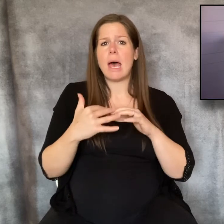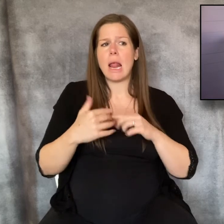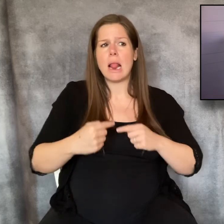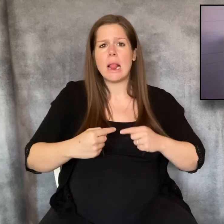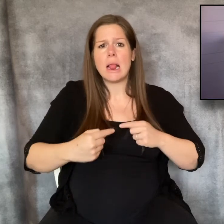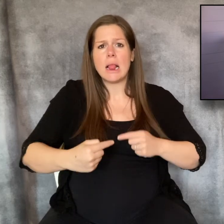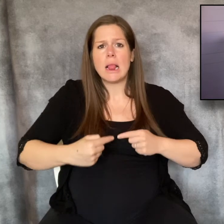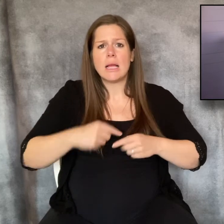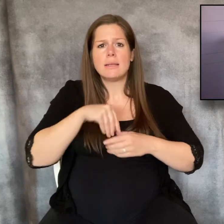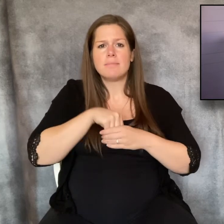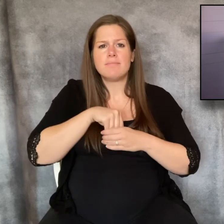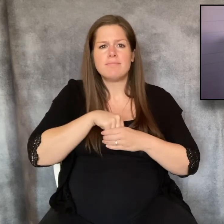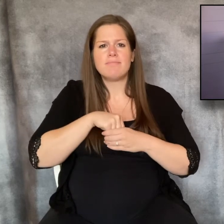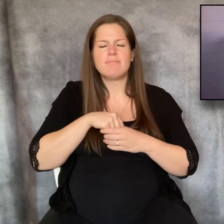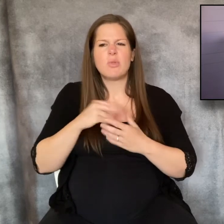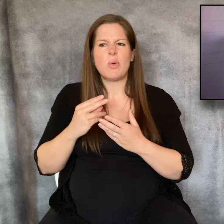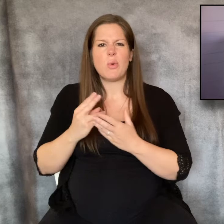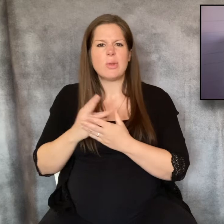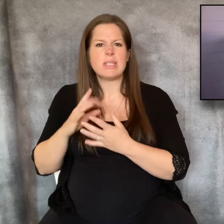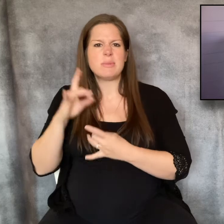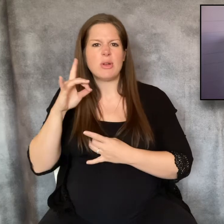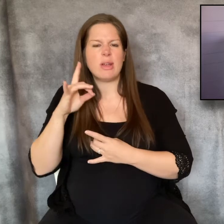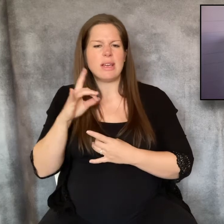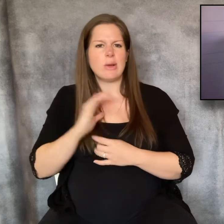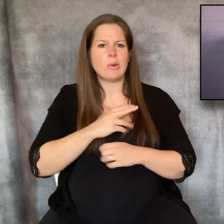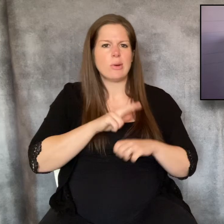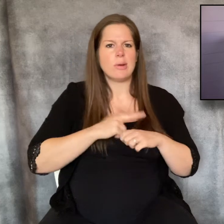and that battle between the Holy Spirit,